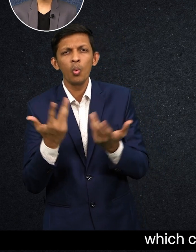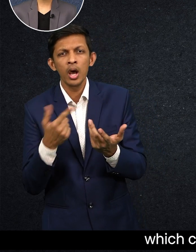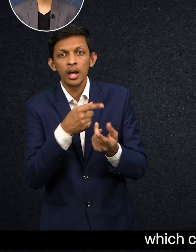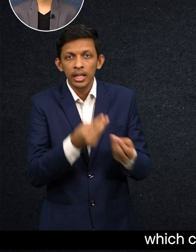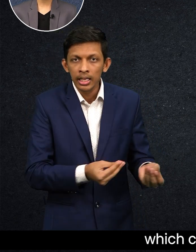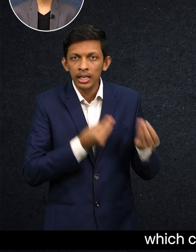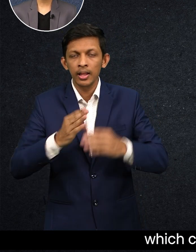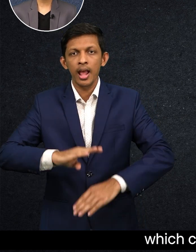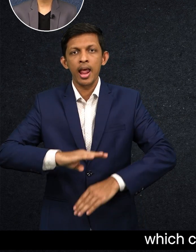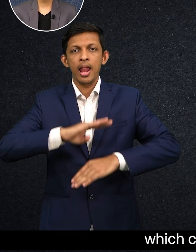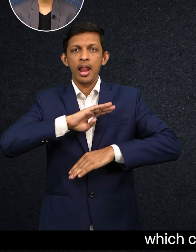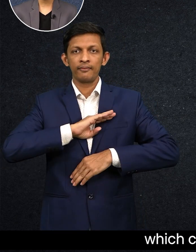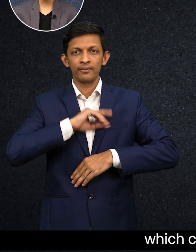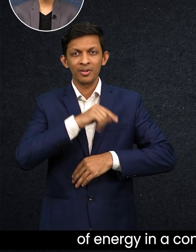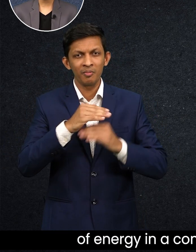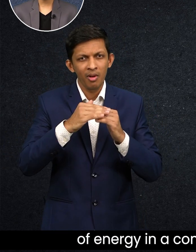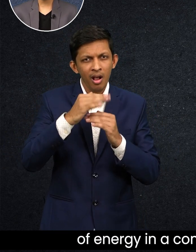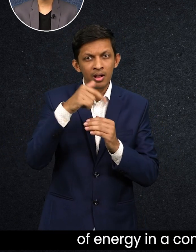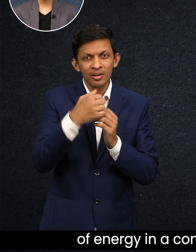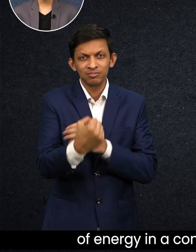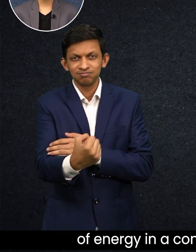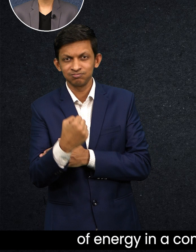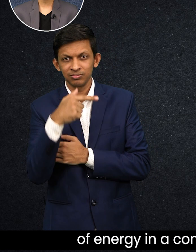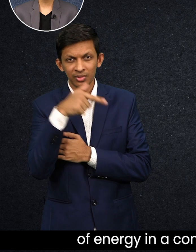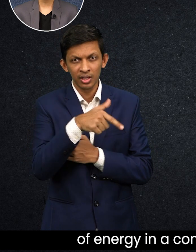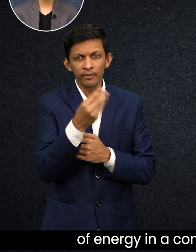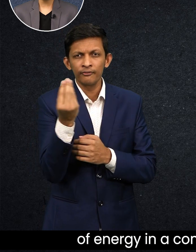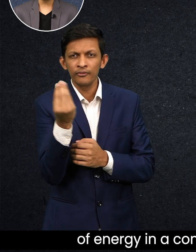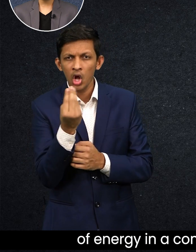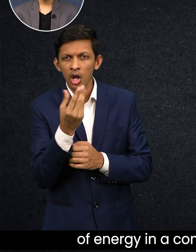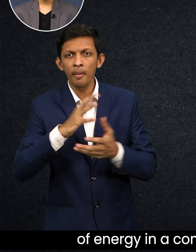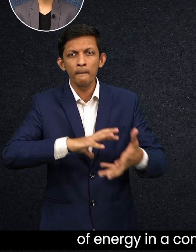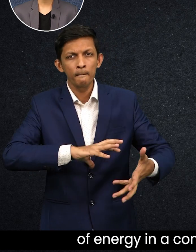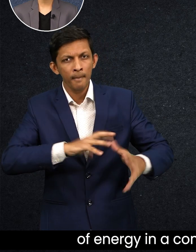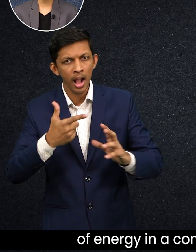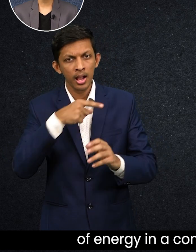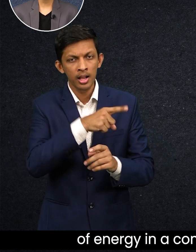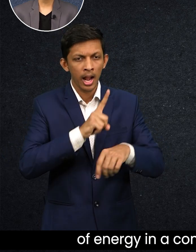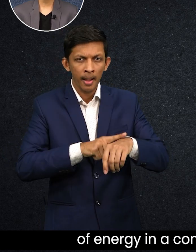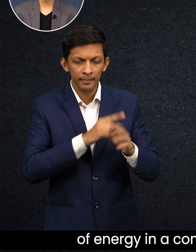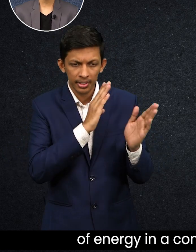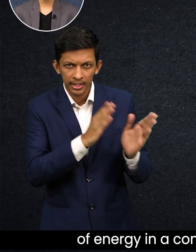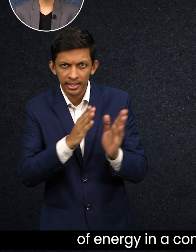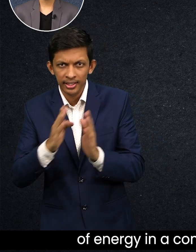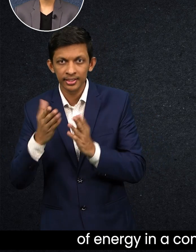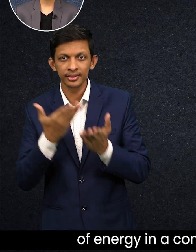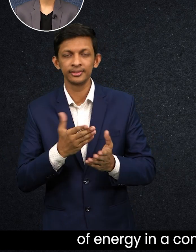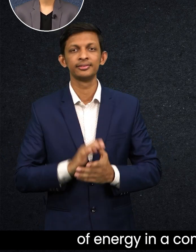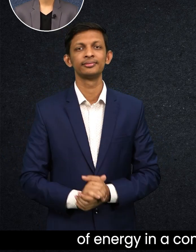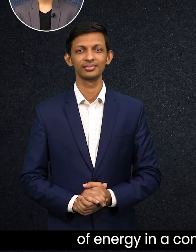one which can provide adequate amount of energy in a convenient form over a long period of